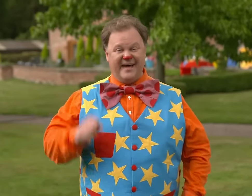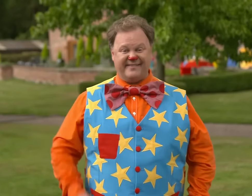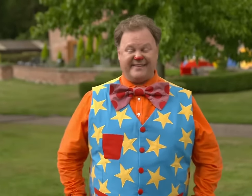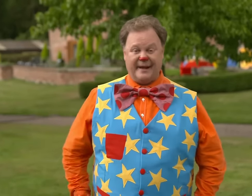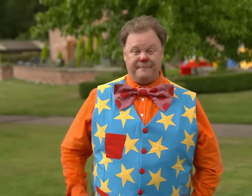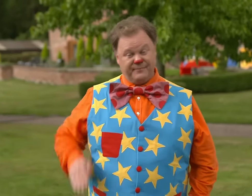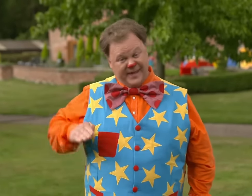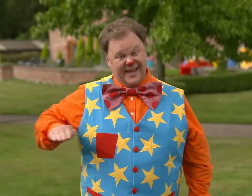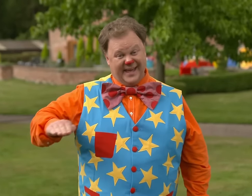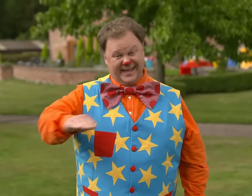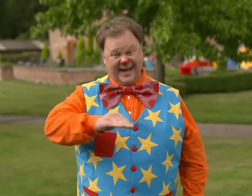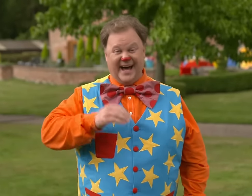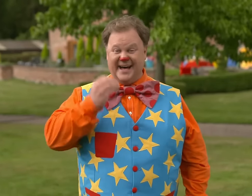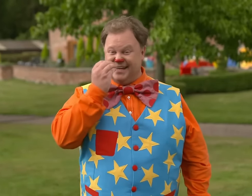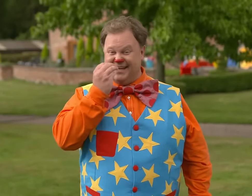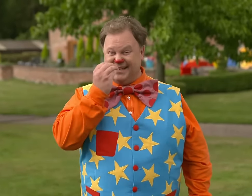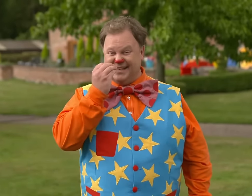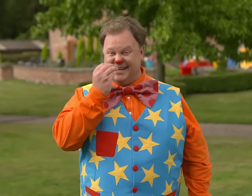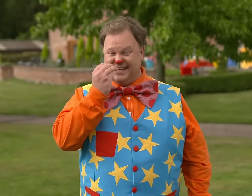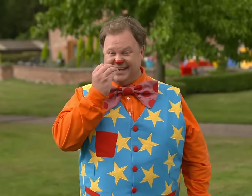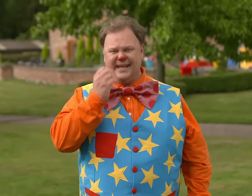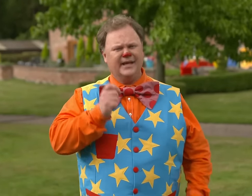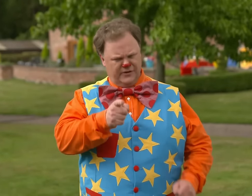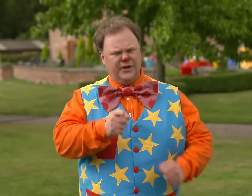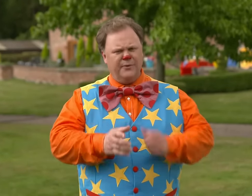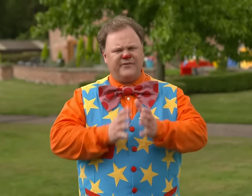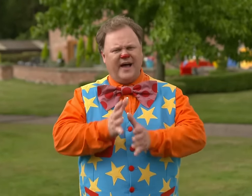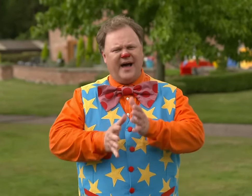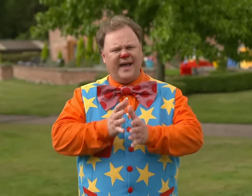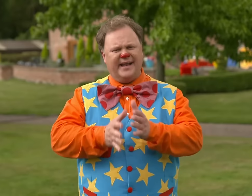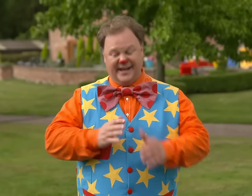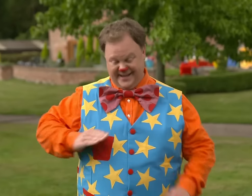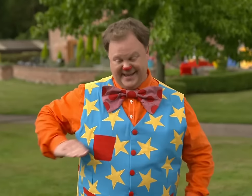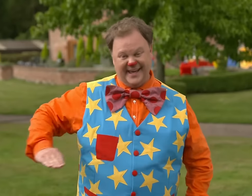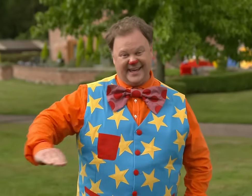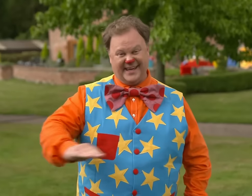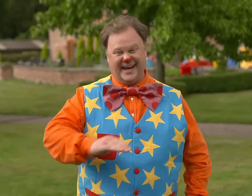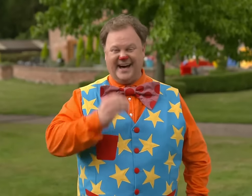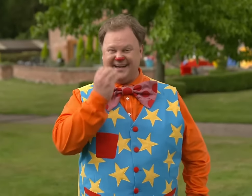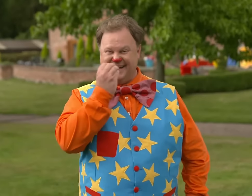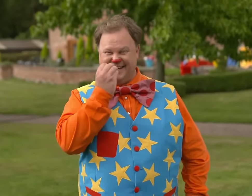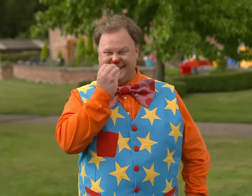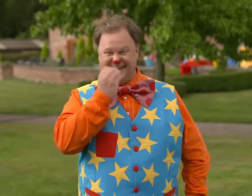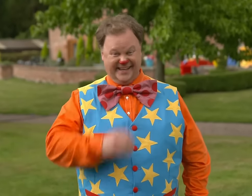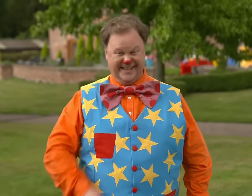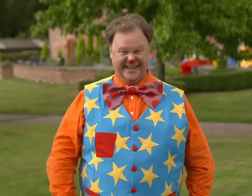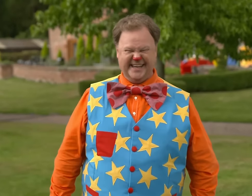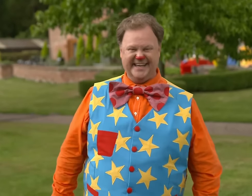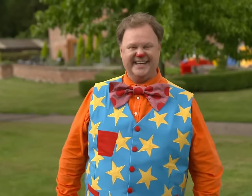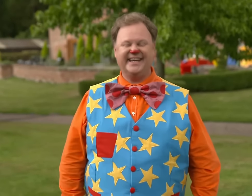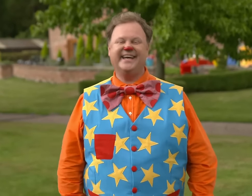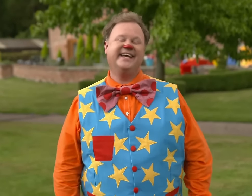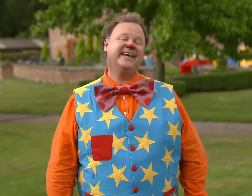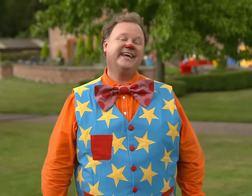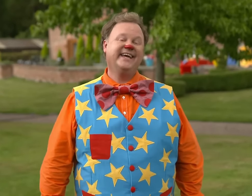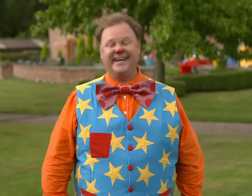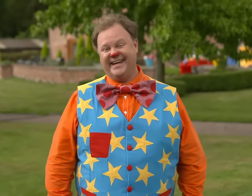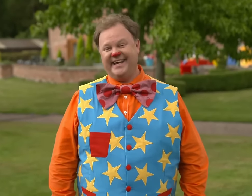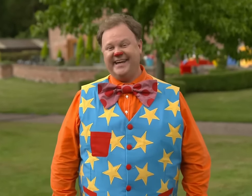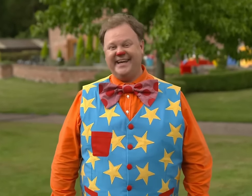yes. Garden. You sign. Garden. Thank you, Mr. Tumble. You're our